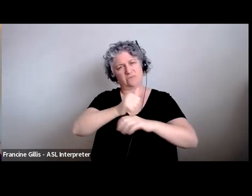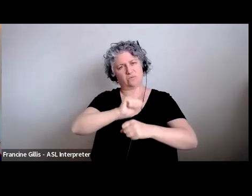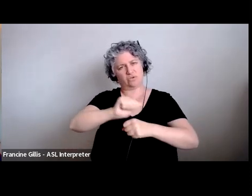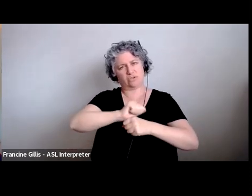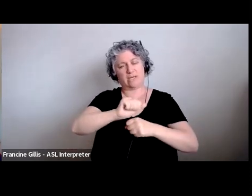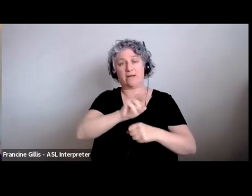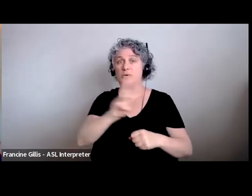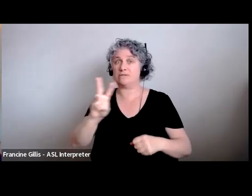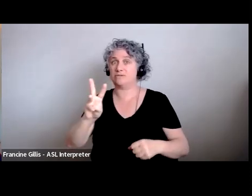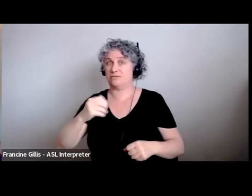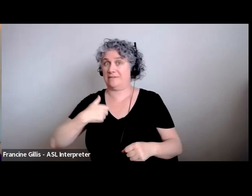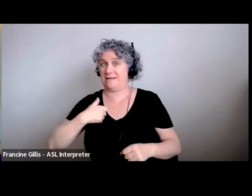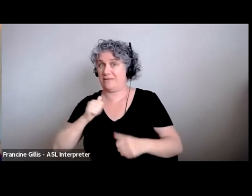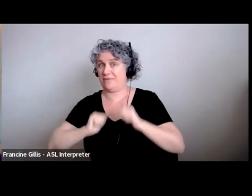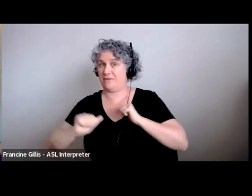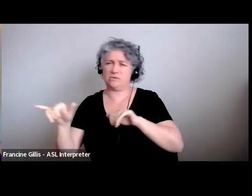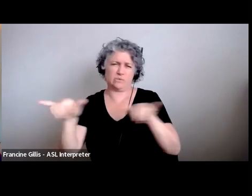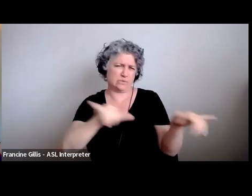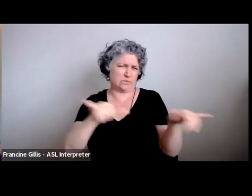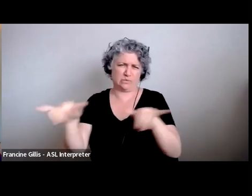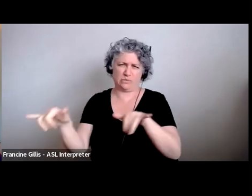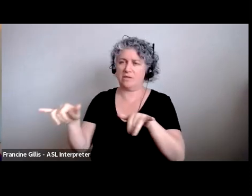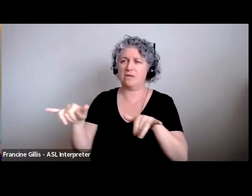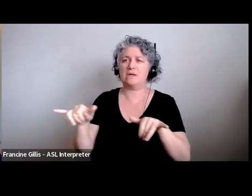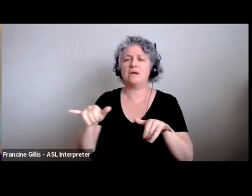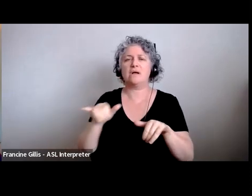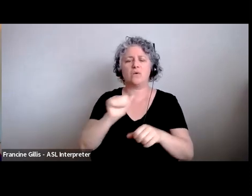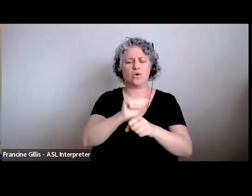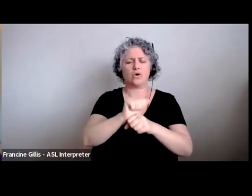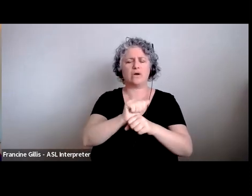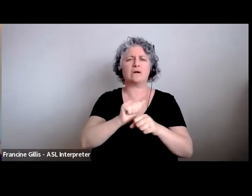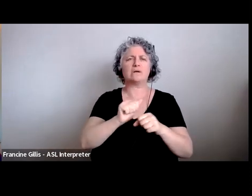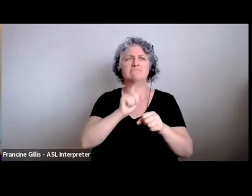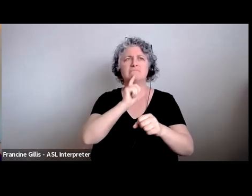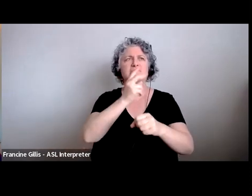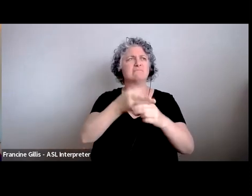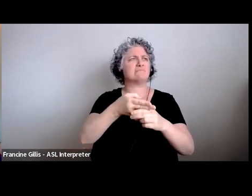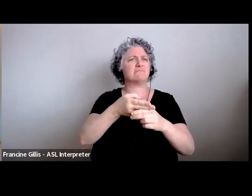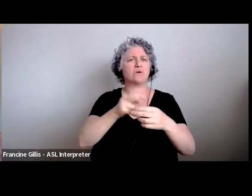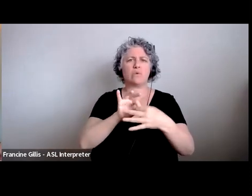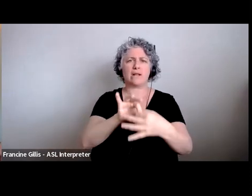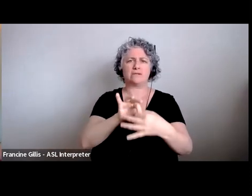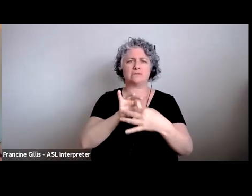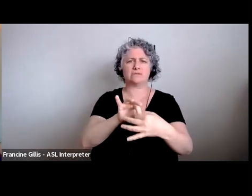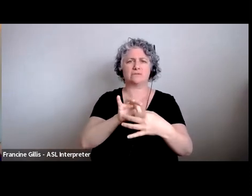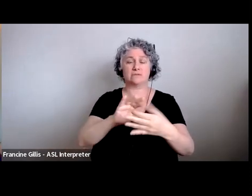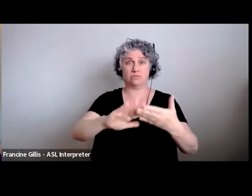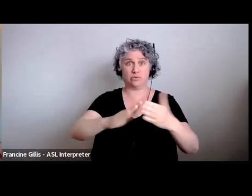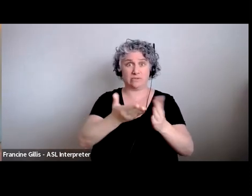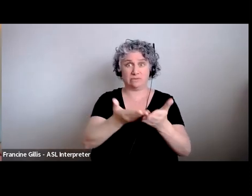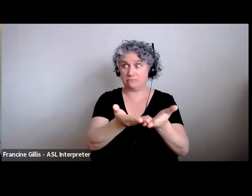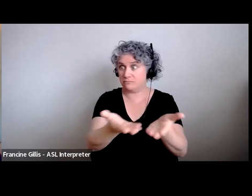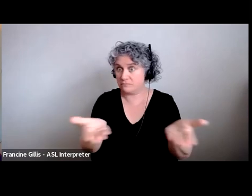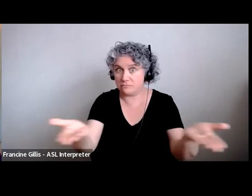as well, it's relational, right? We are in a relationship with our communities